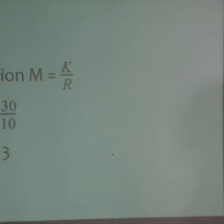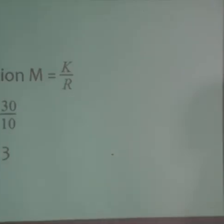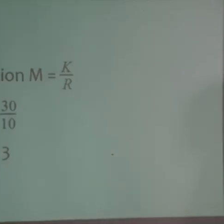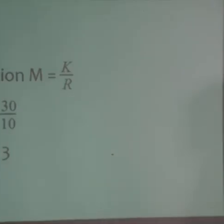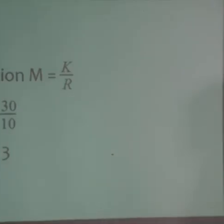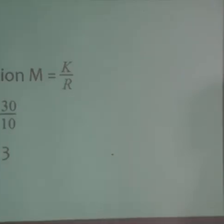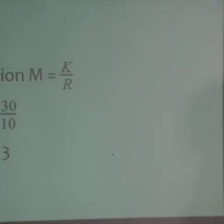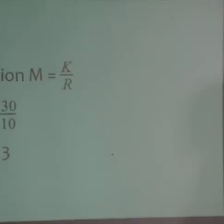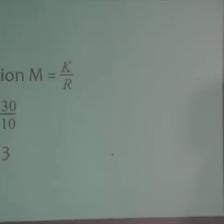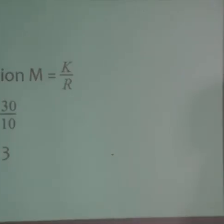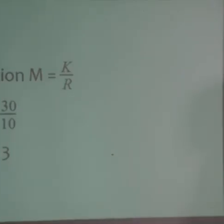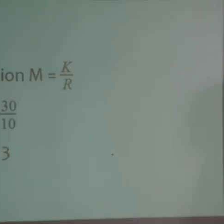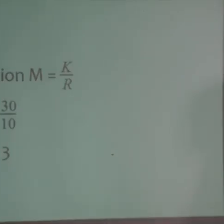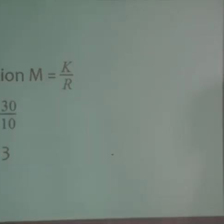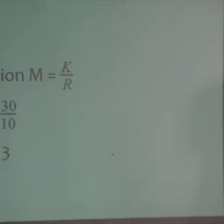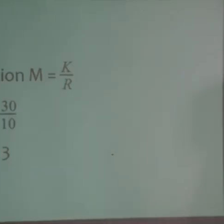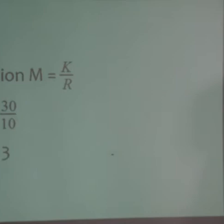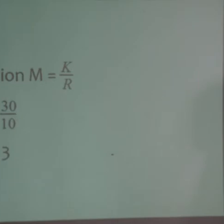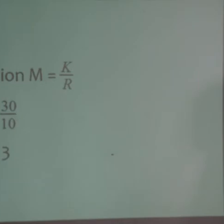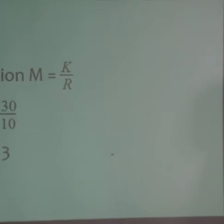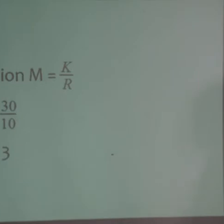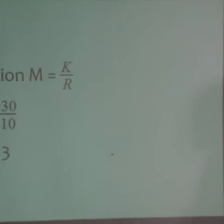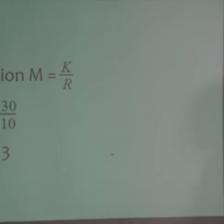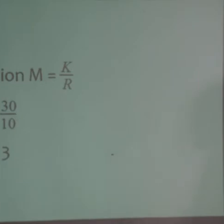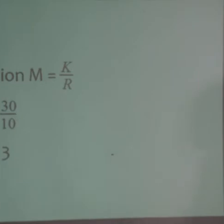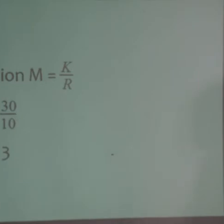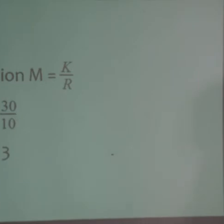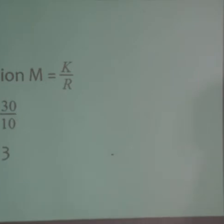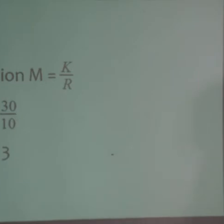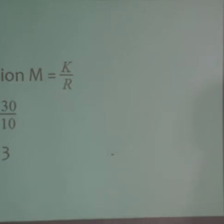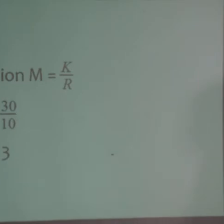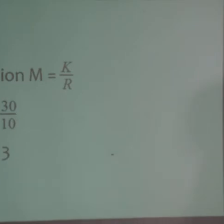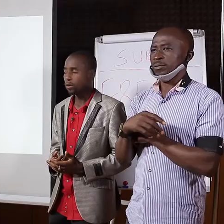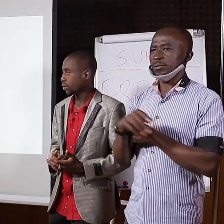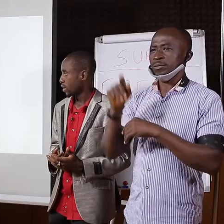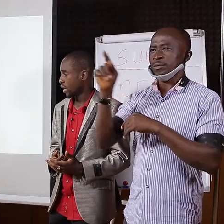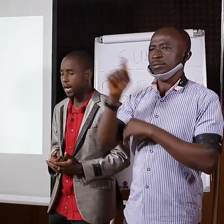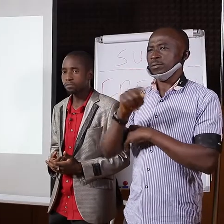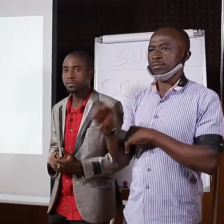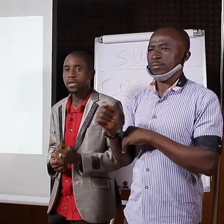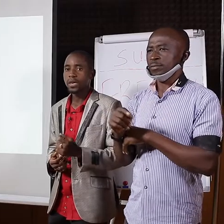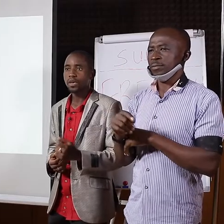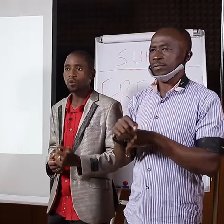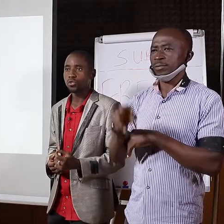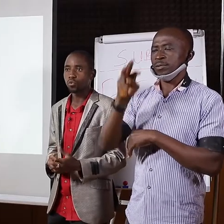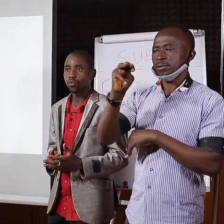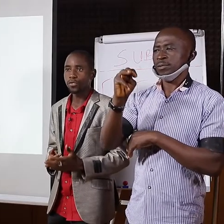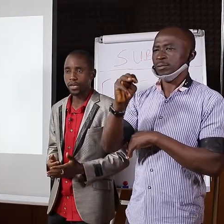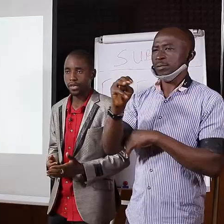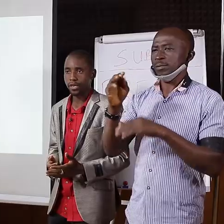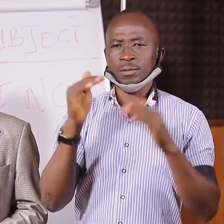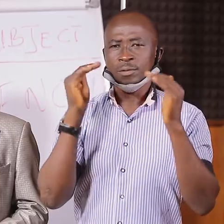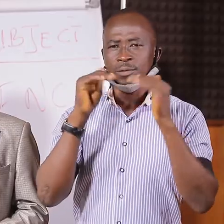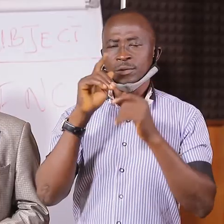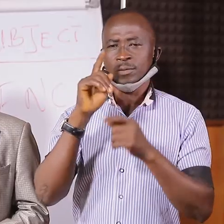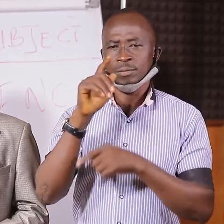10. 30 divided by 10, we have 3. Therefore, m equals to